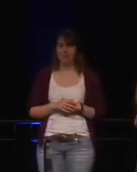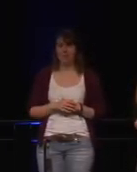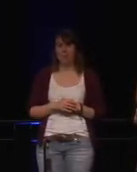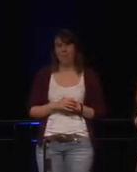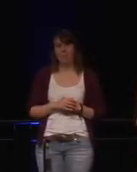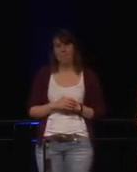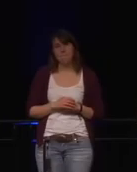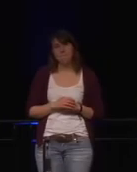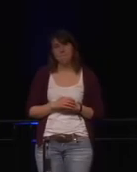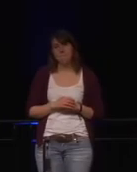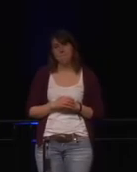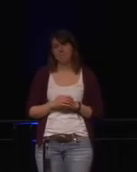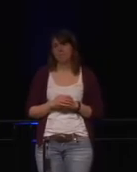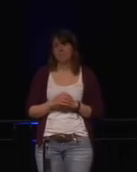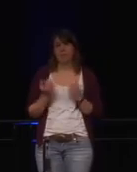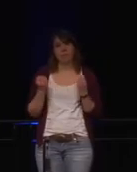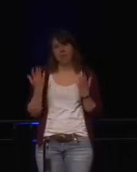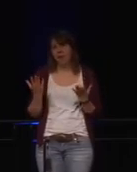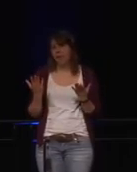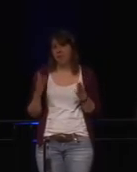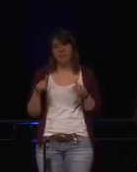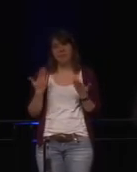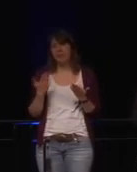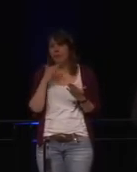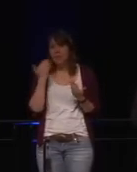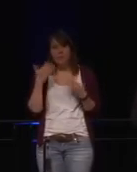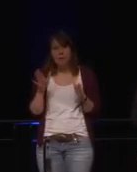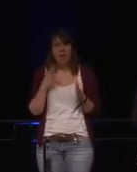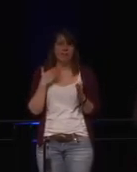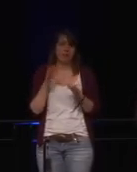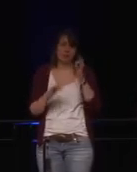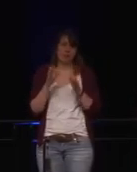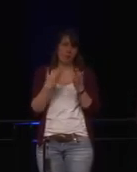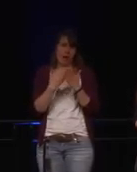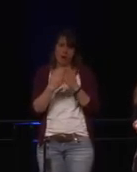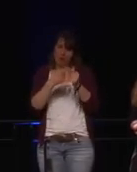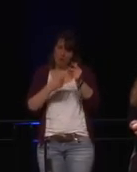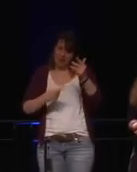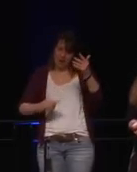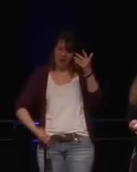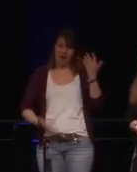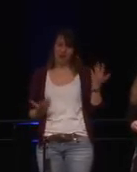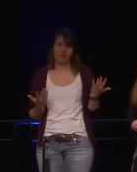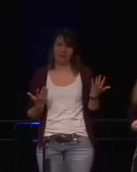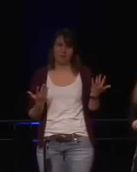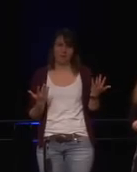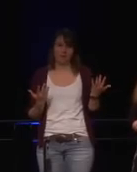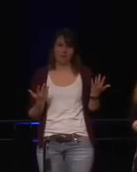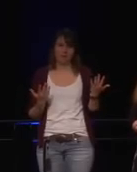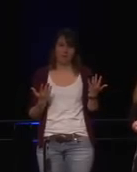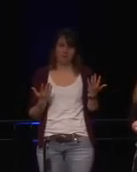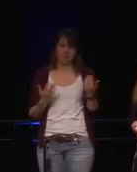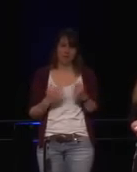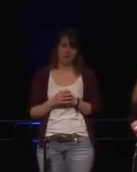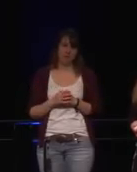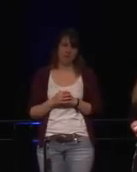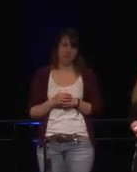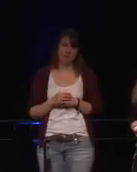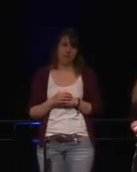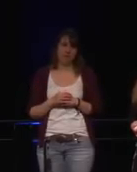not as funny as the other story. But still, it's an example of how unsecure sex stuff can be.